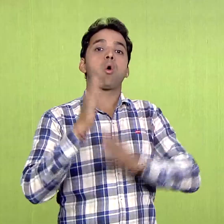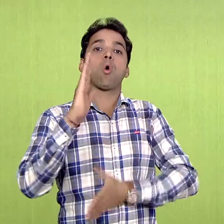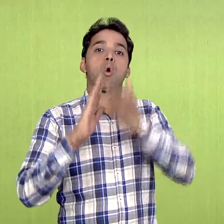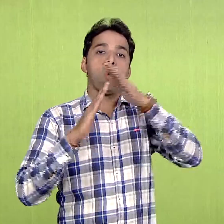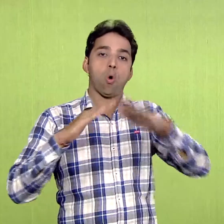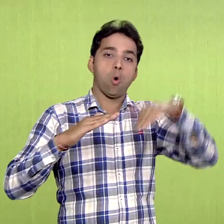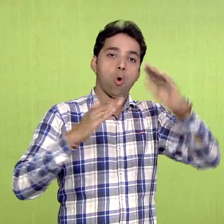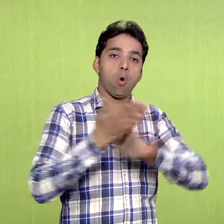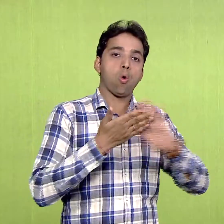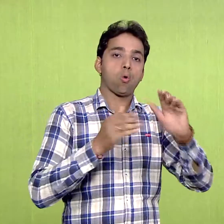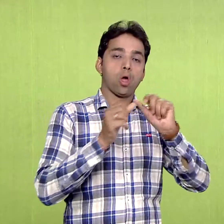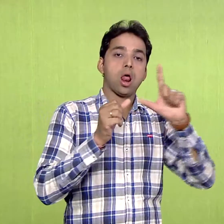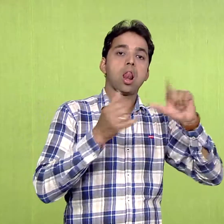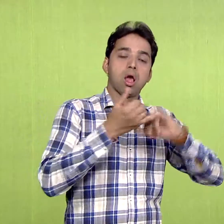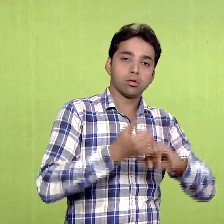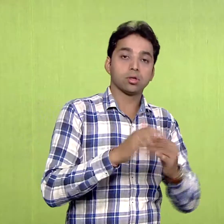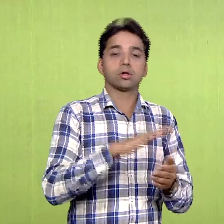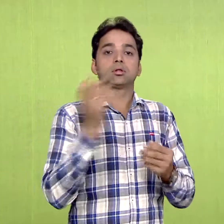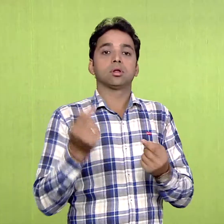Number 3, public baths.